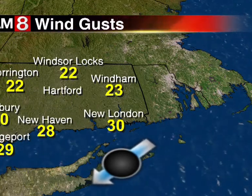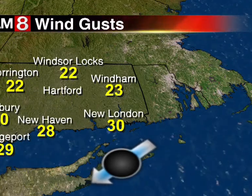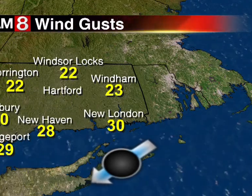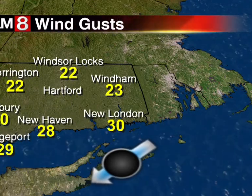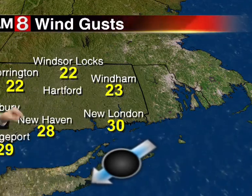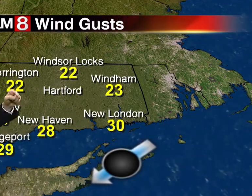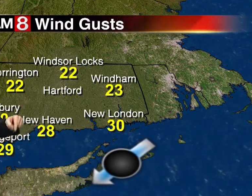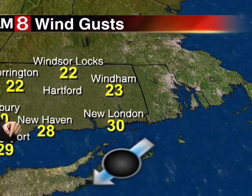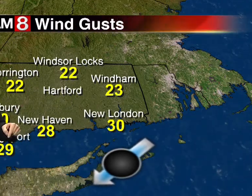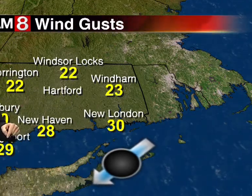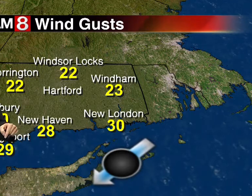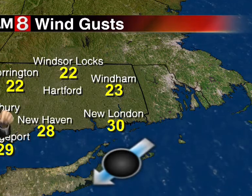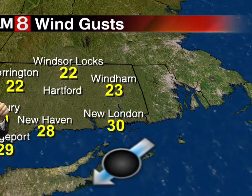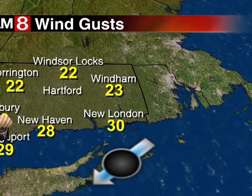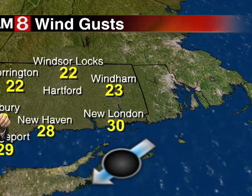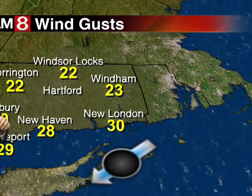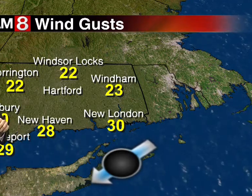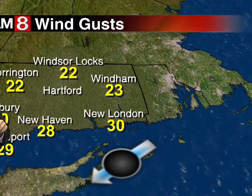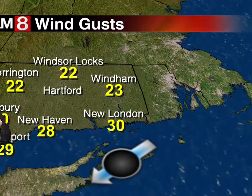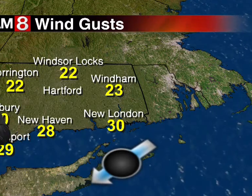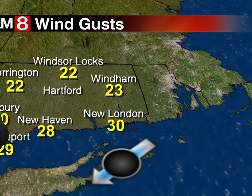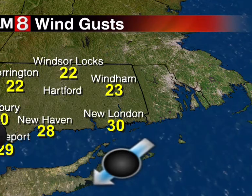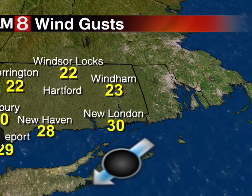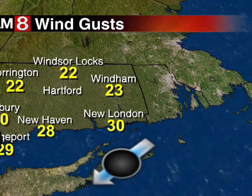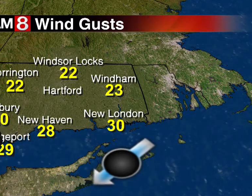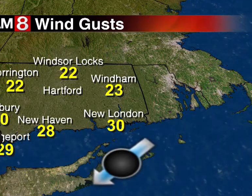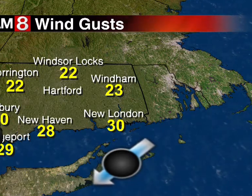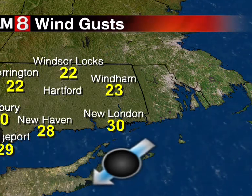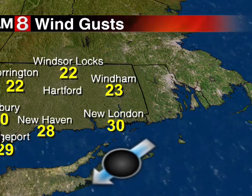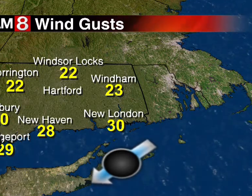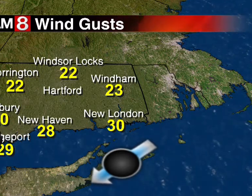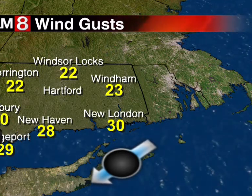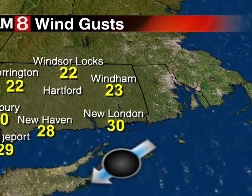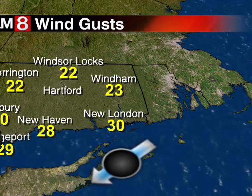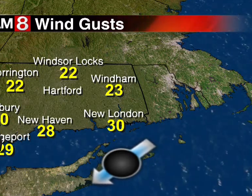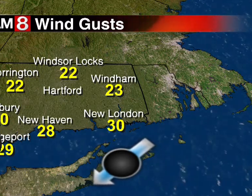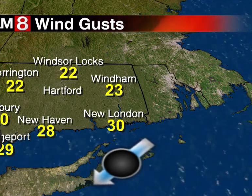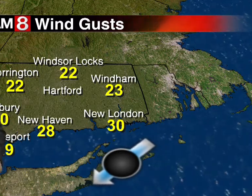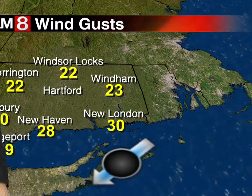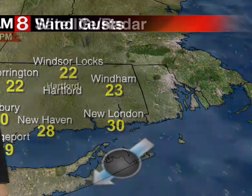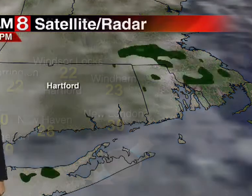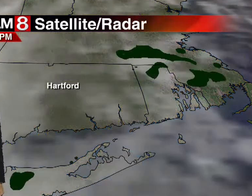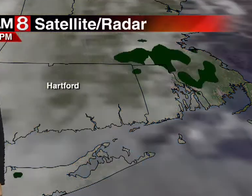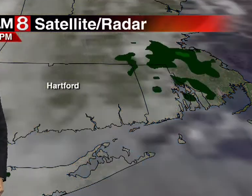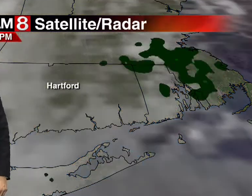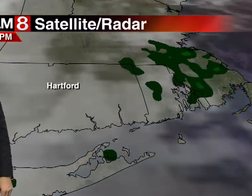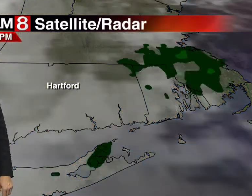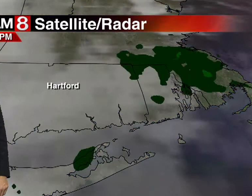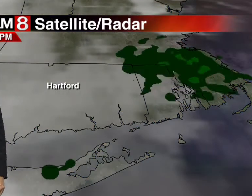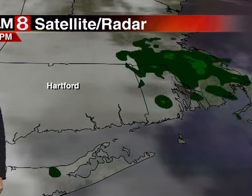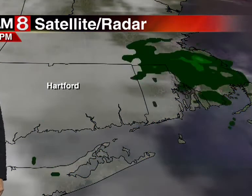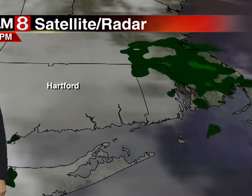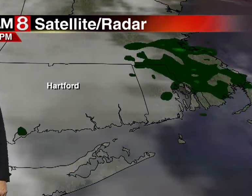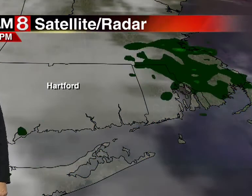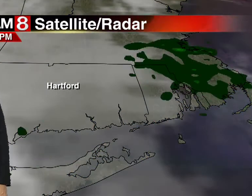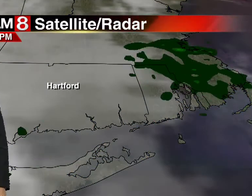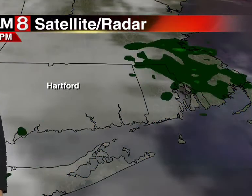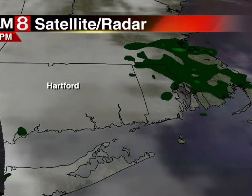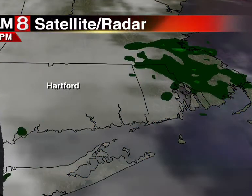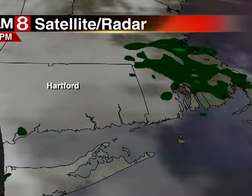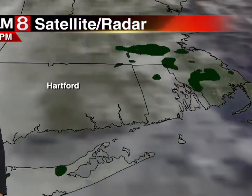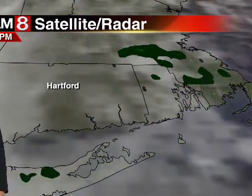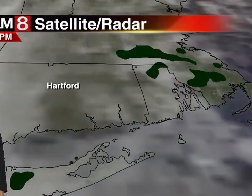about 30 over the next couple of days, sustained winds at tropical storm levels. Those are winds above 39 miles per hour, and along